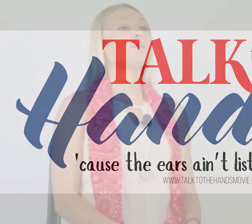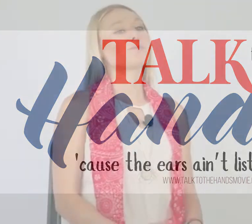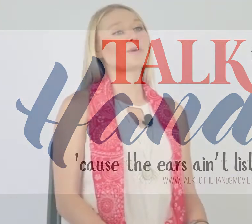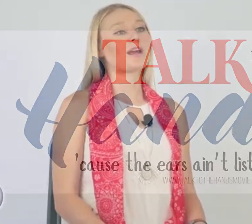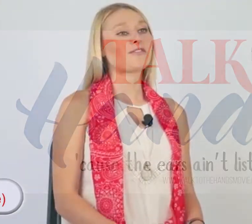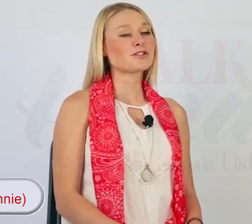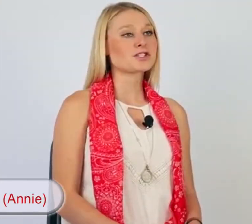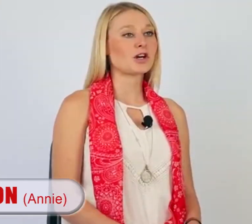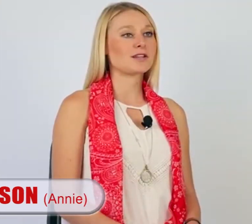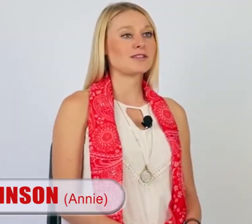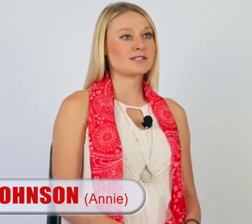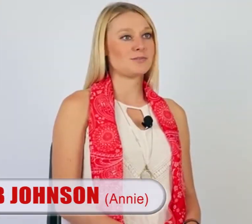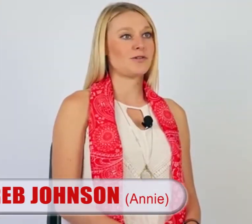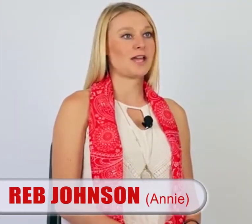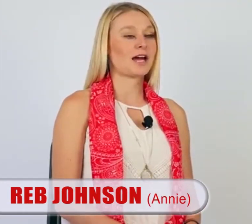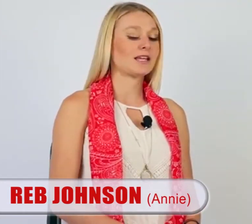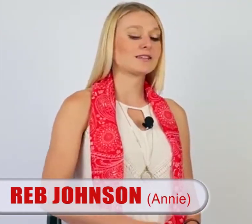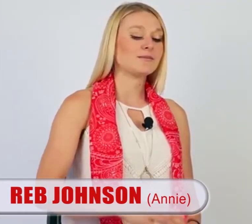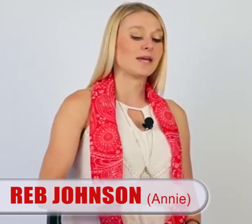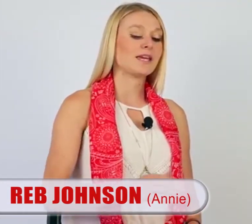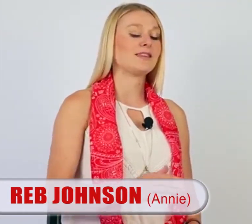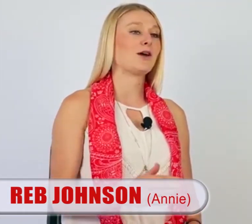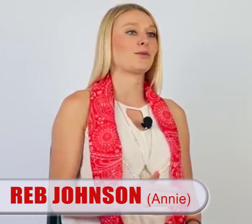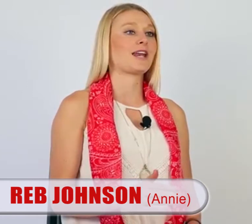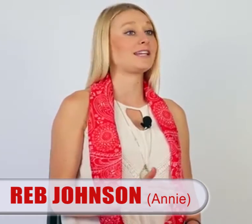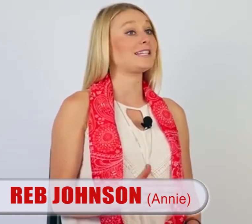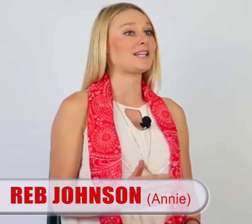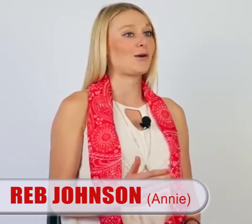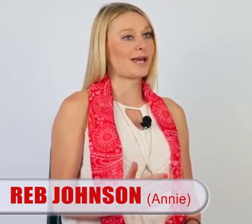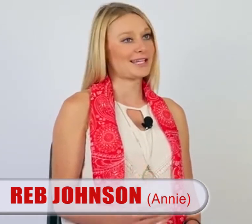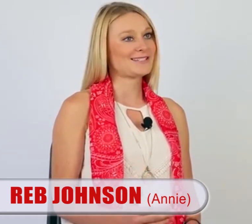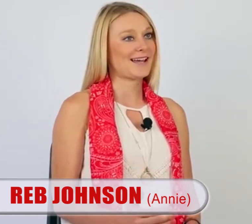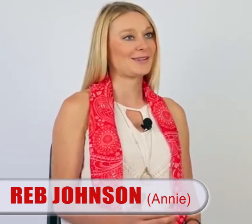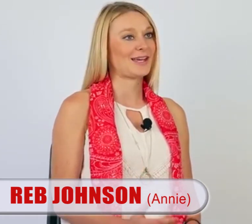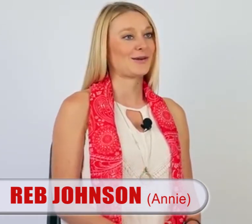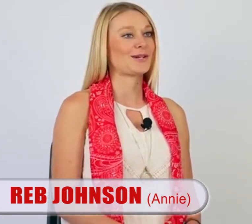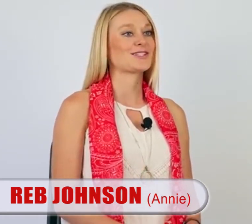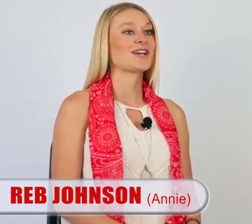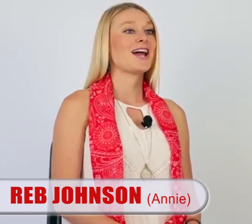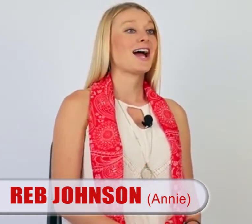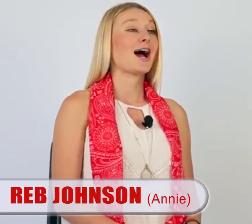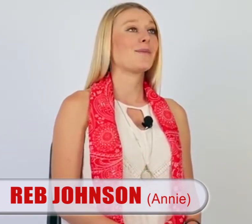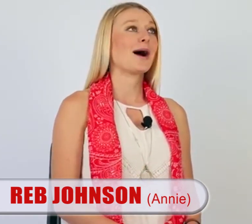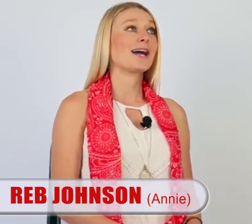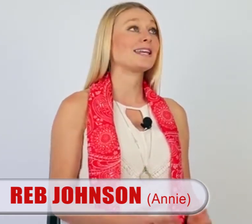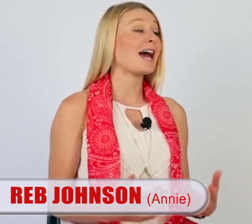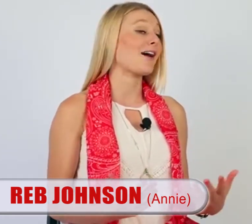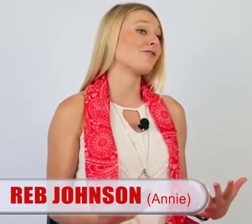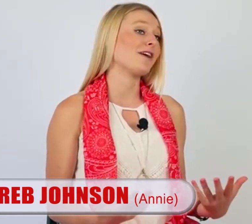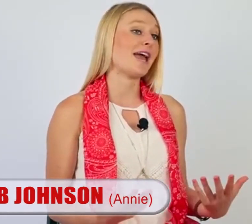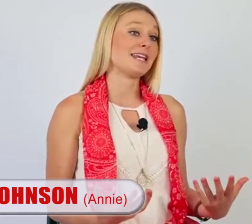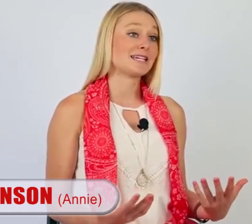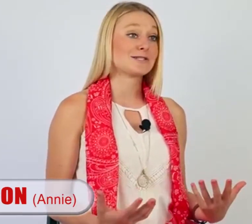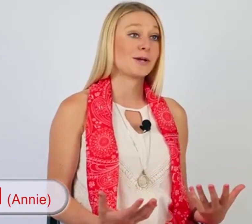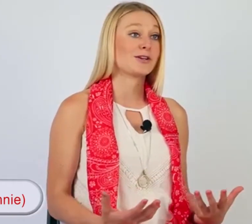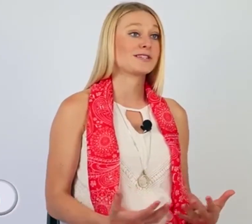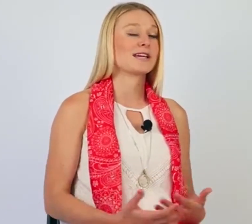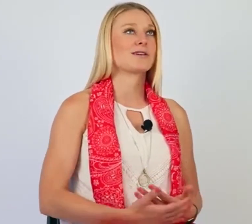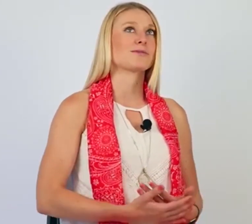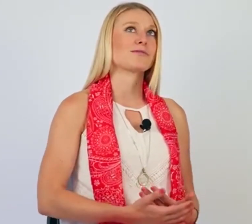When I first started this movie, I'd like to make it known that I didn't know any sign language. I didn't have any experience. I don't